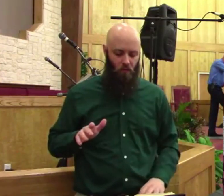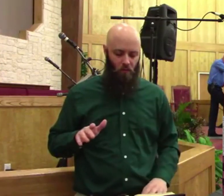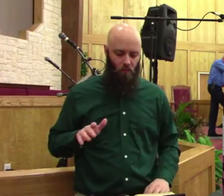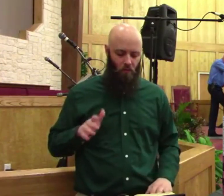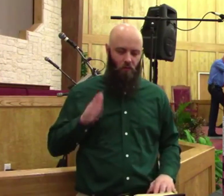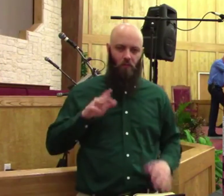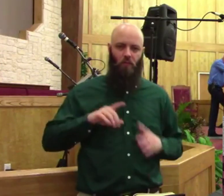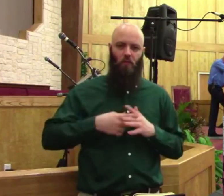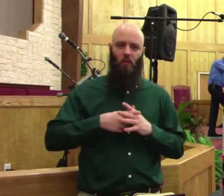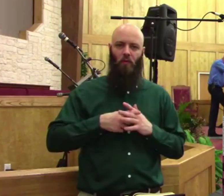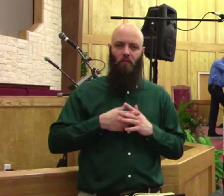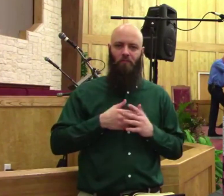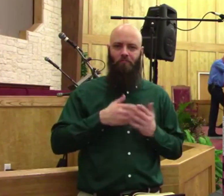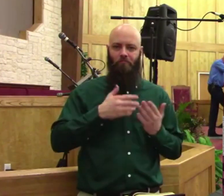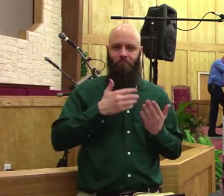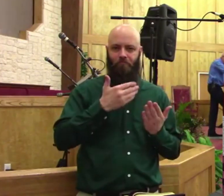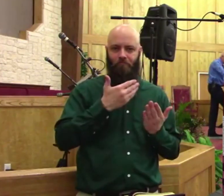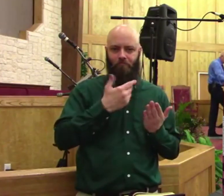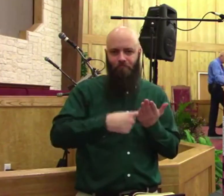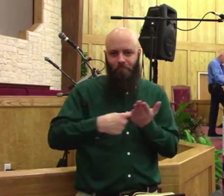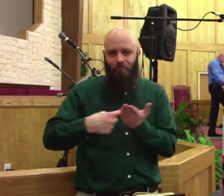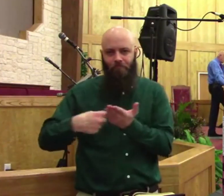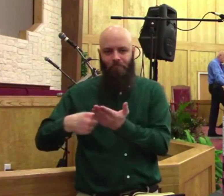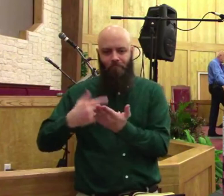begin our trek through this passage.